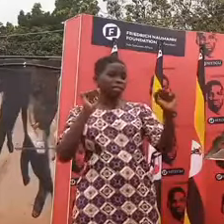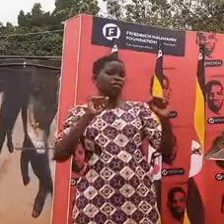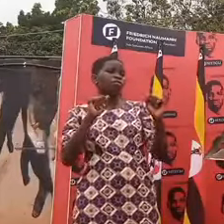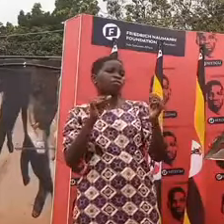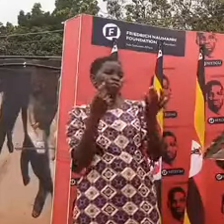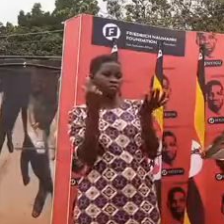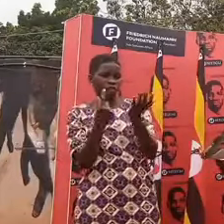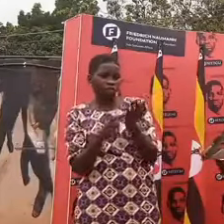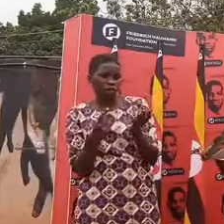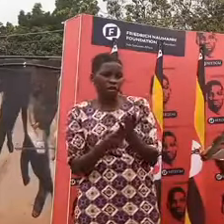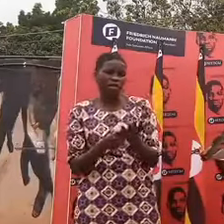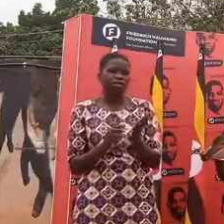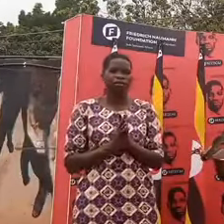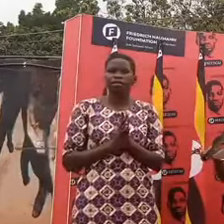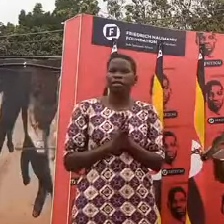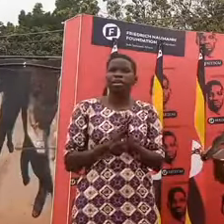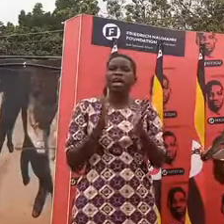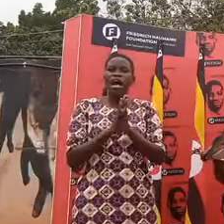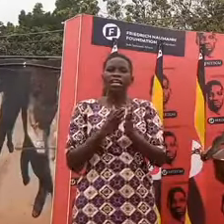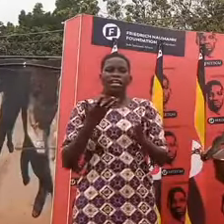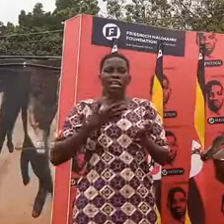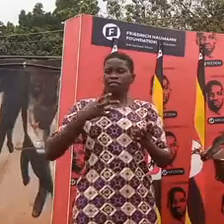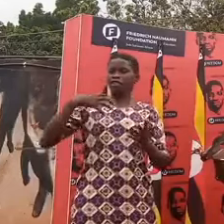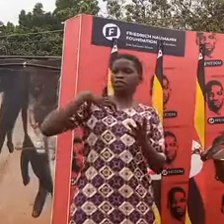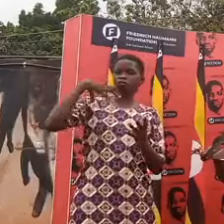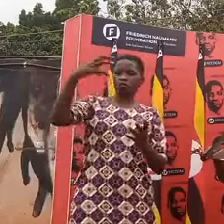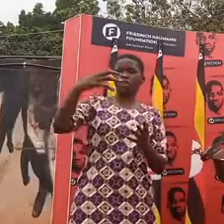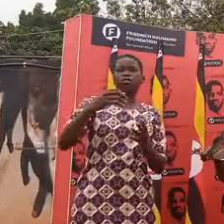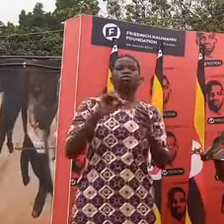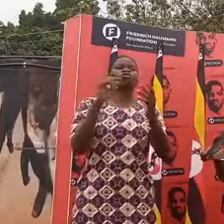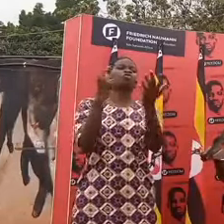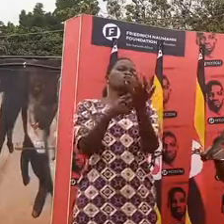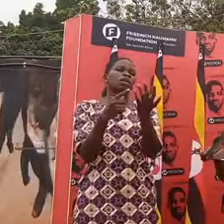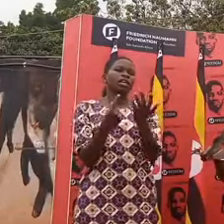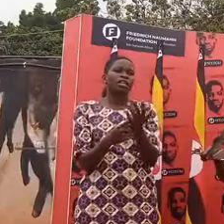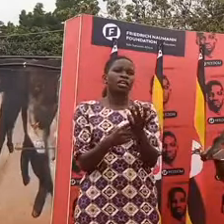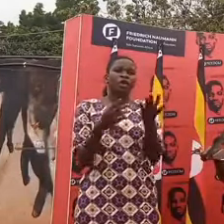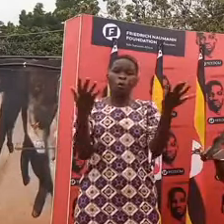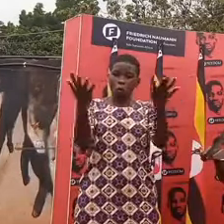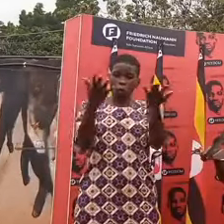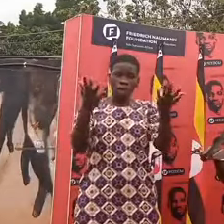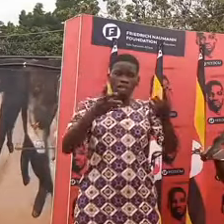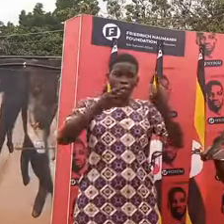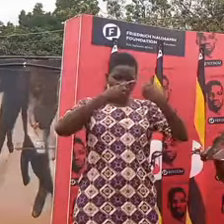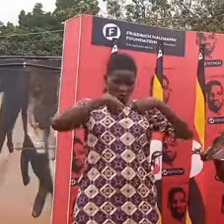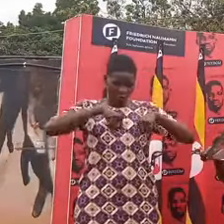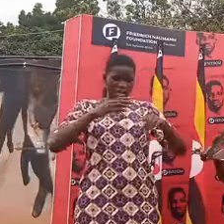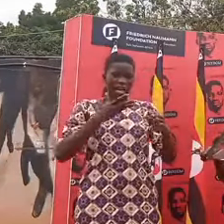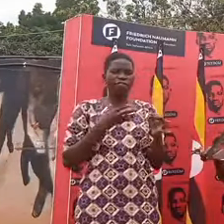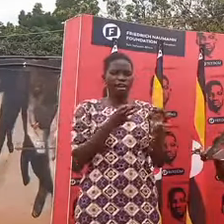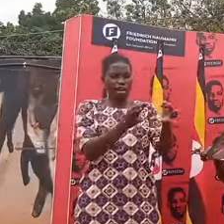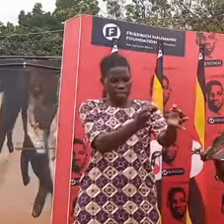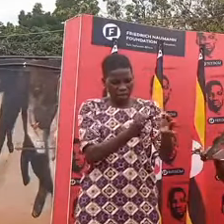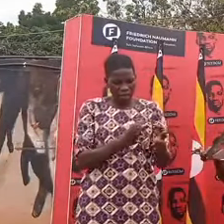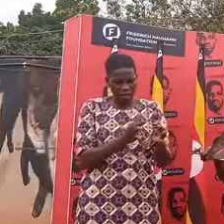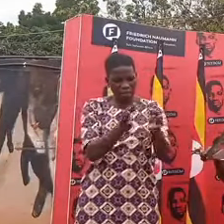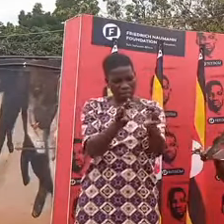inclusive prosperous Uganda. A Uganda where we are accountable to each other.